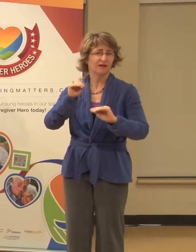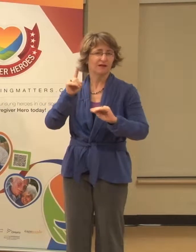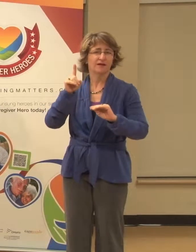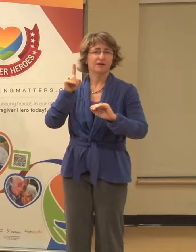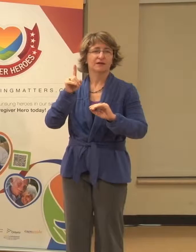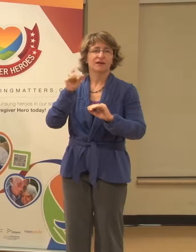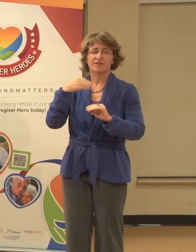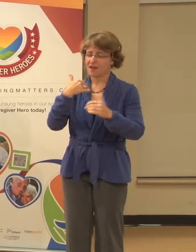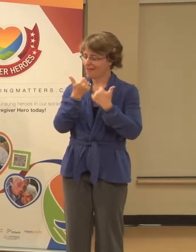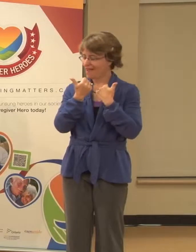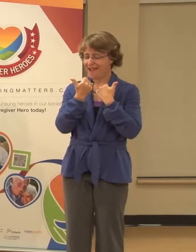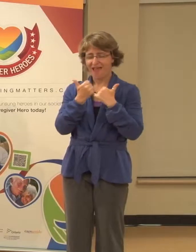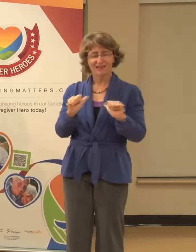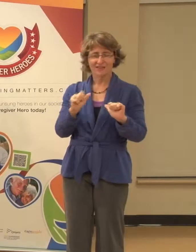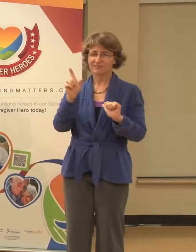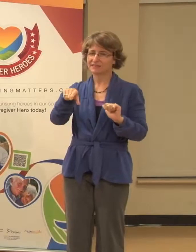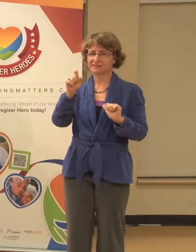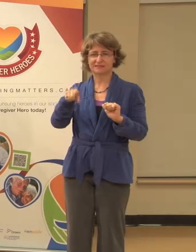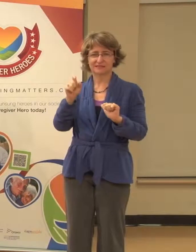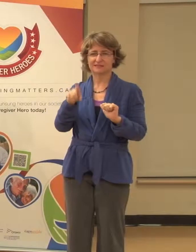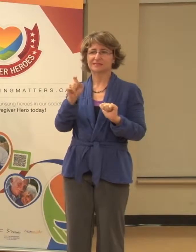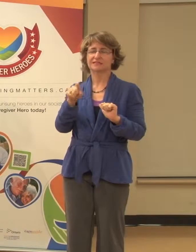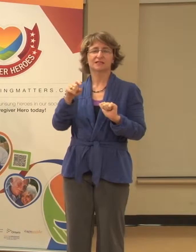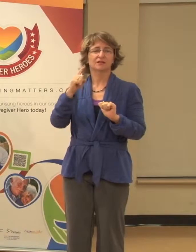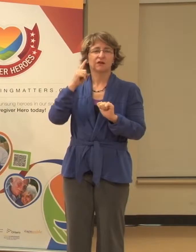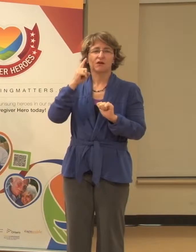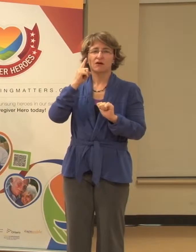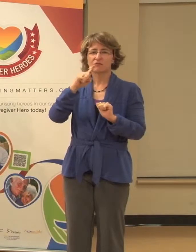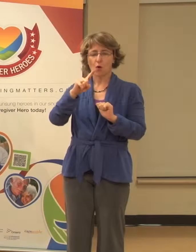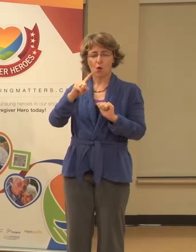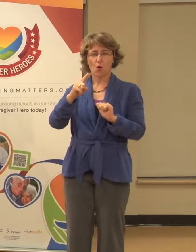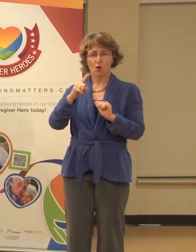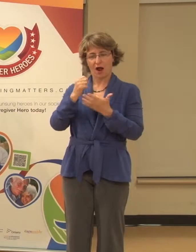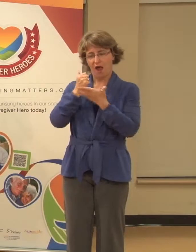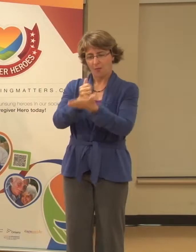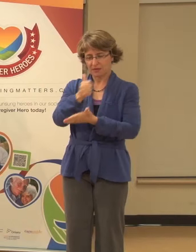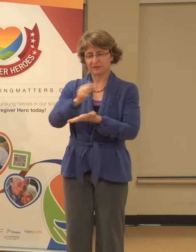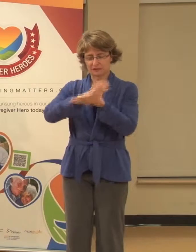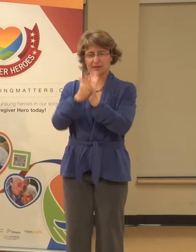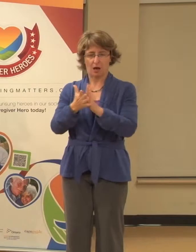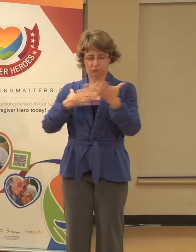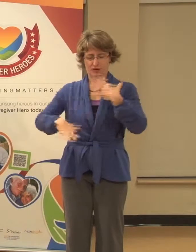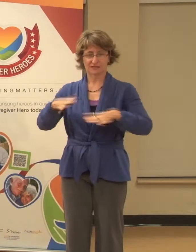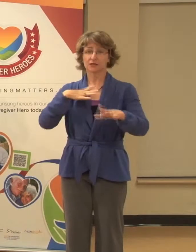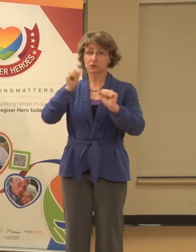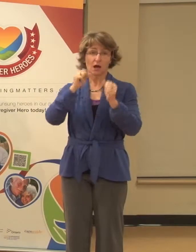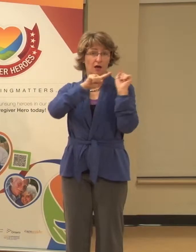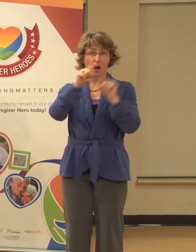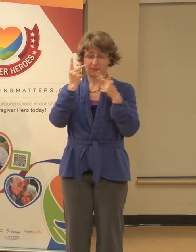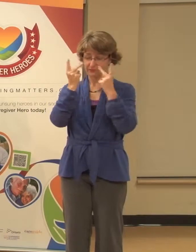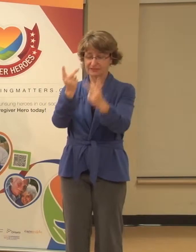if there's anything that they need for getting themselves dressed. So you can visit the store